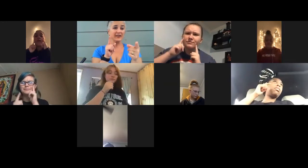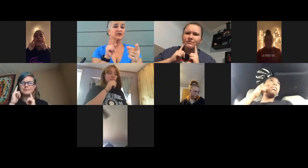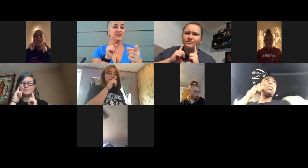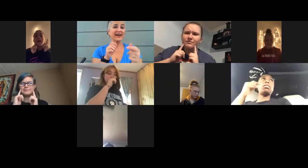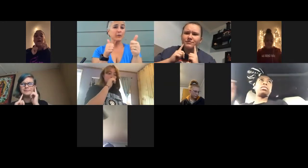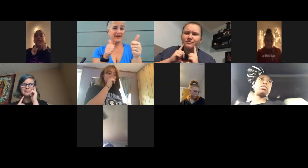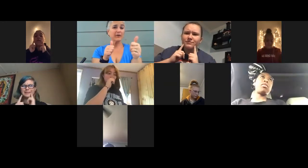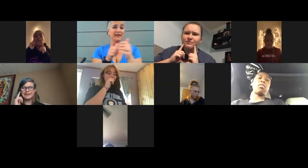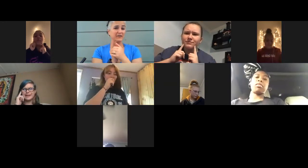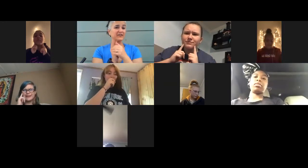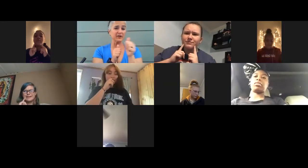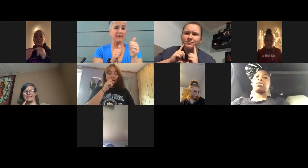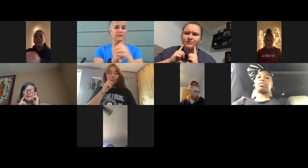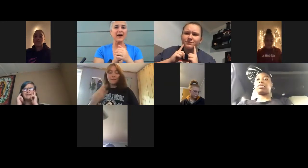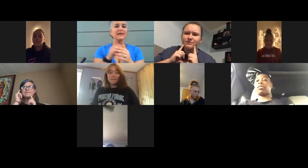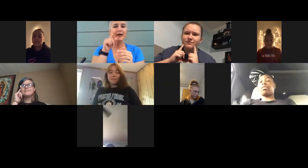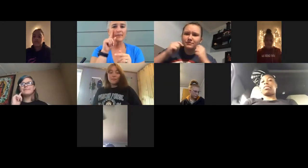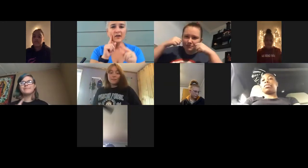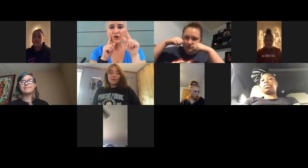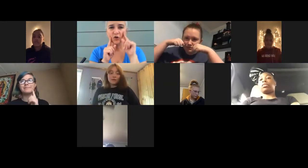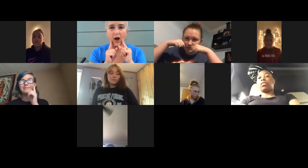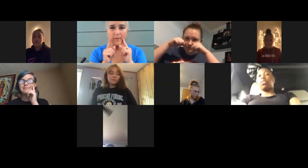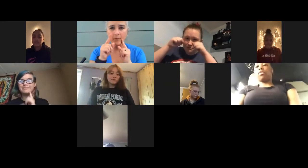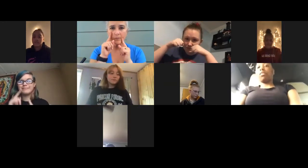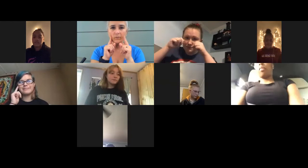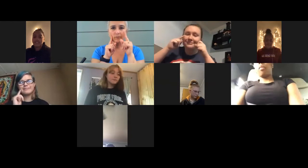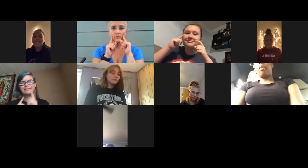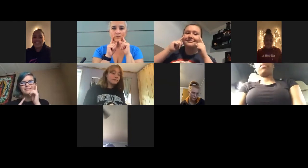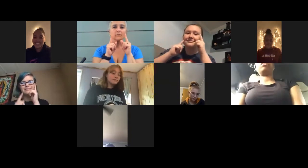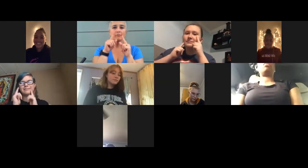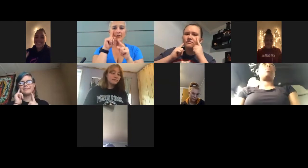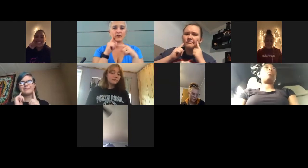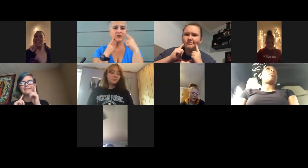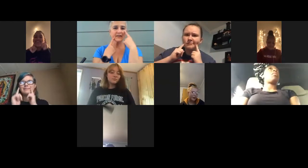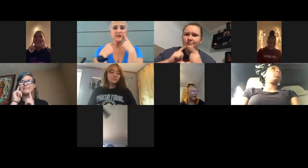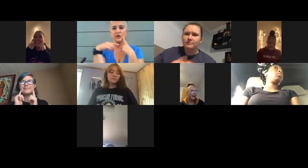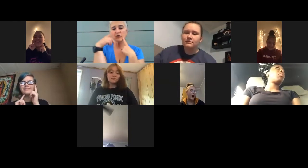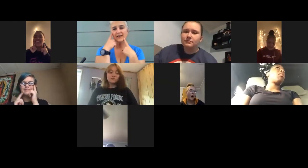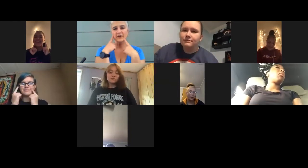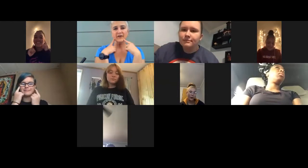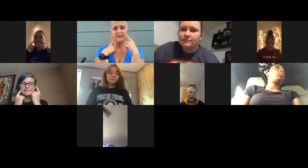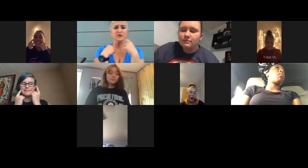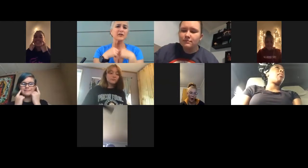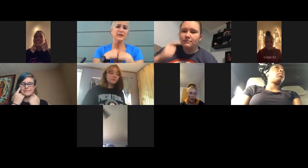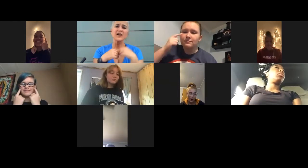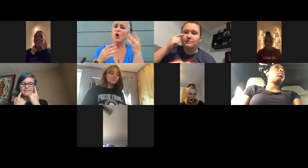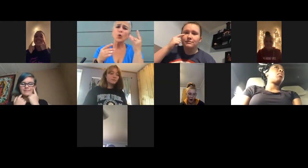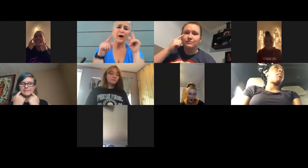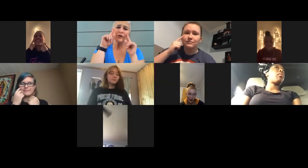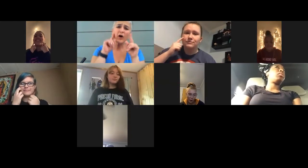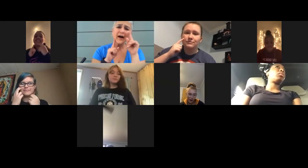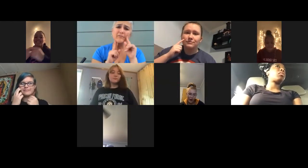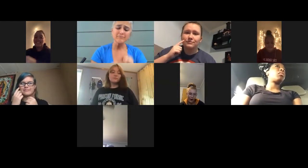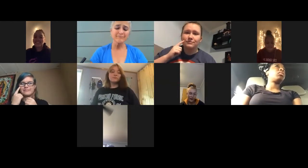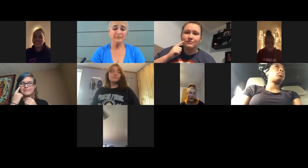I like Janiyah. I love that you came up with that, but just cry. You just like the tears are running down your face. It's really pretty.